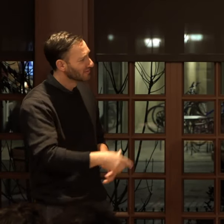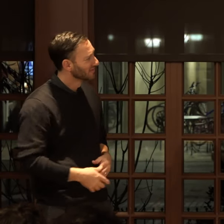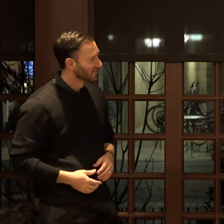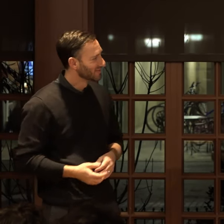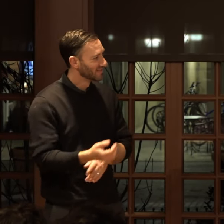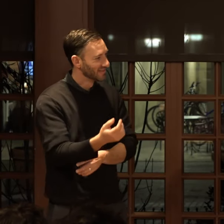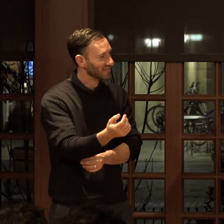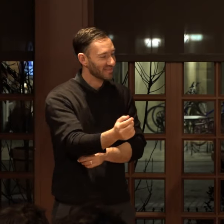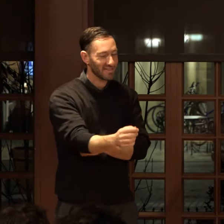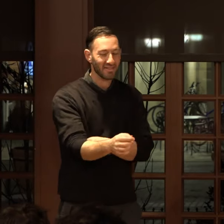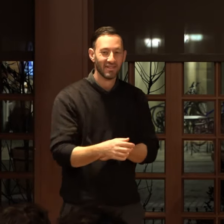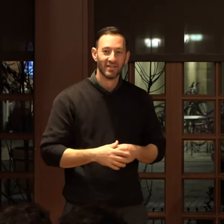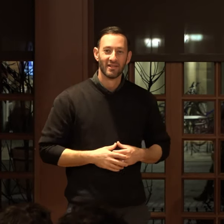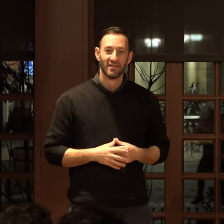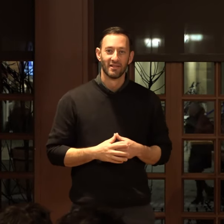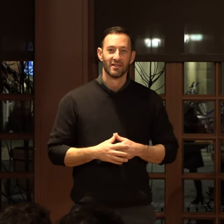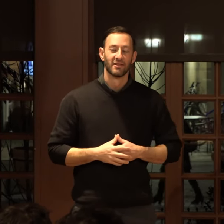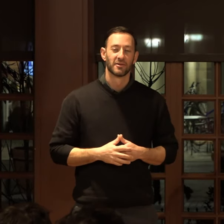Thank you.